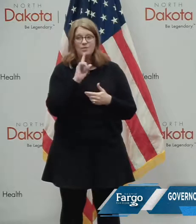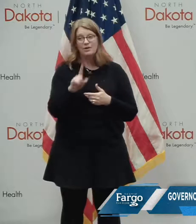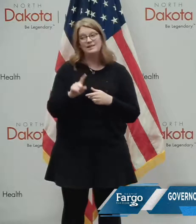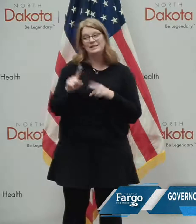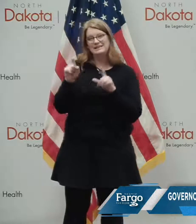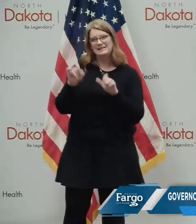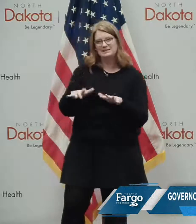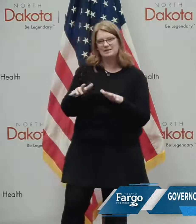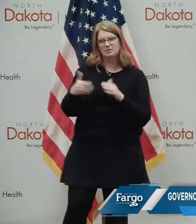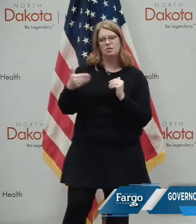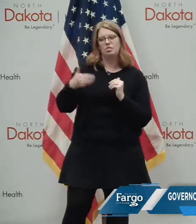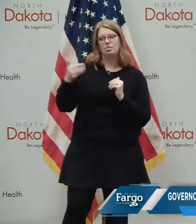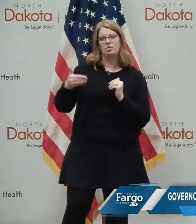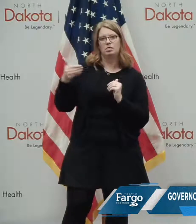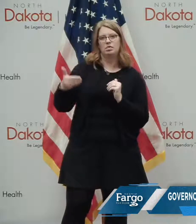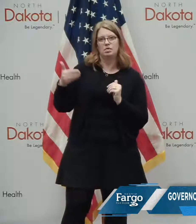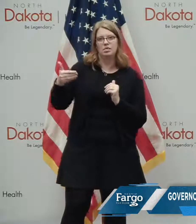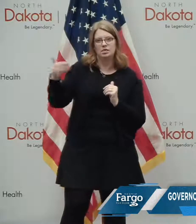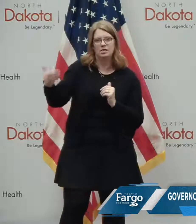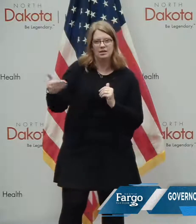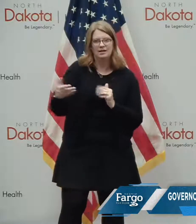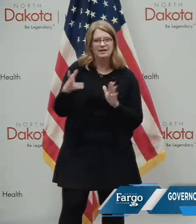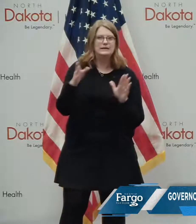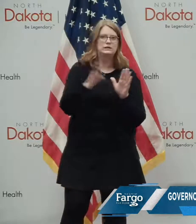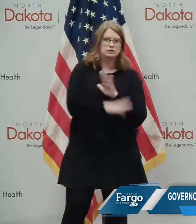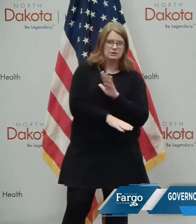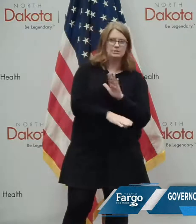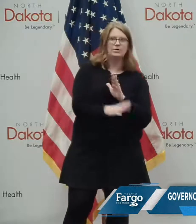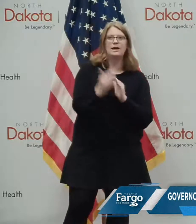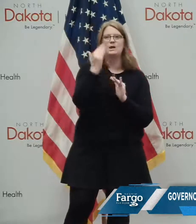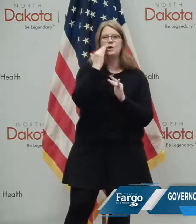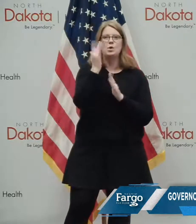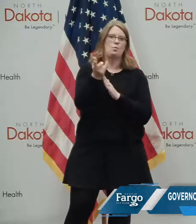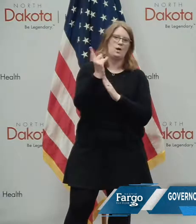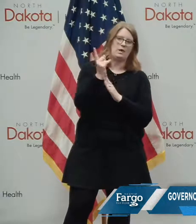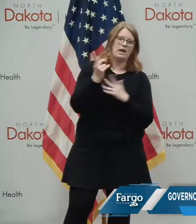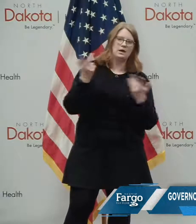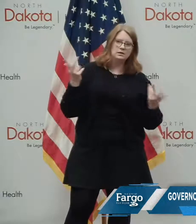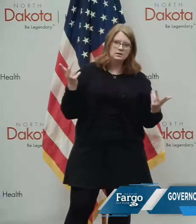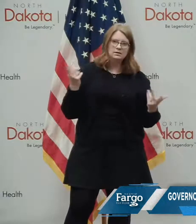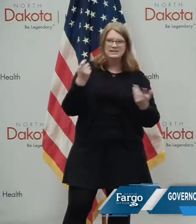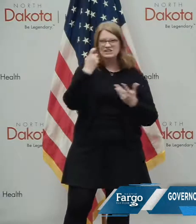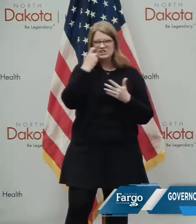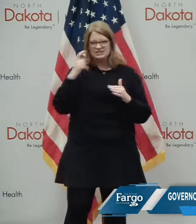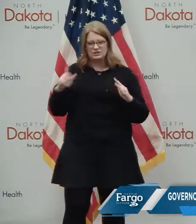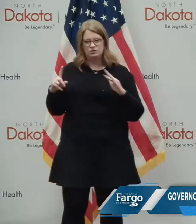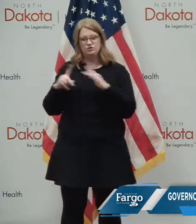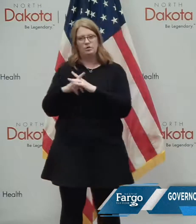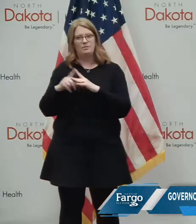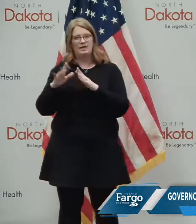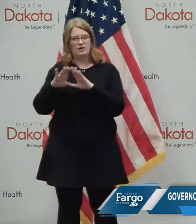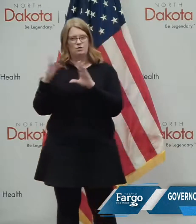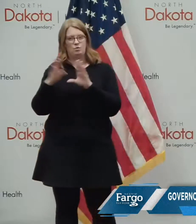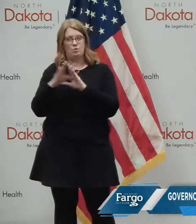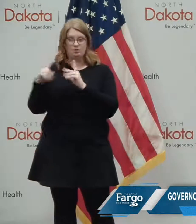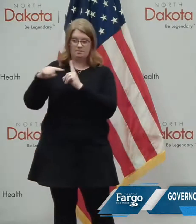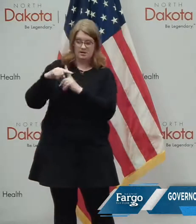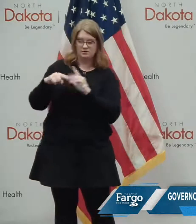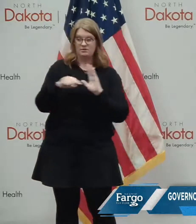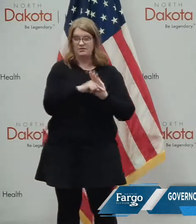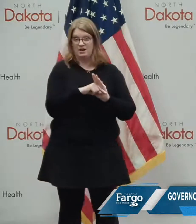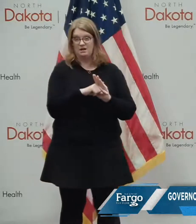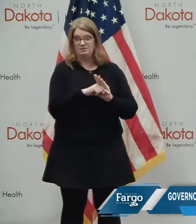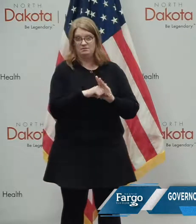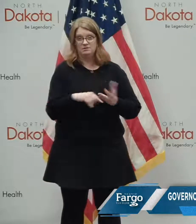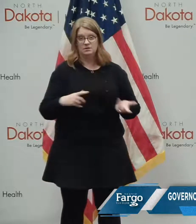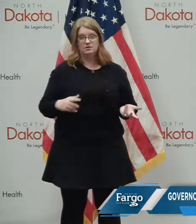them more frequently and do it at a fraction of the cost, and have them know, like right when they're coming in the door, are you positive or negative? So there's some